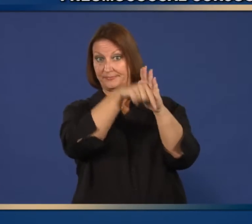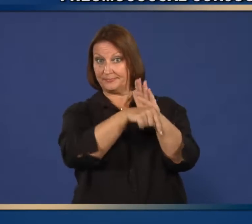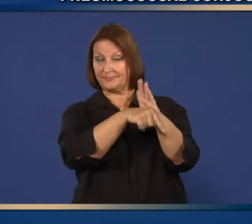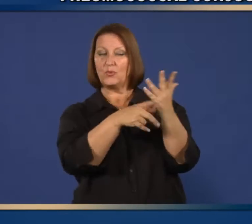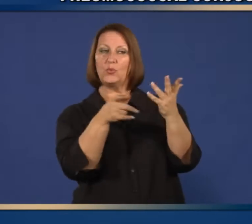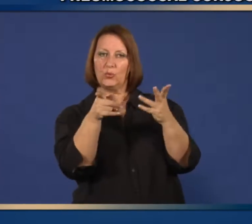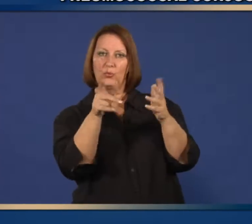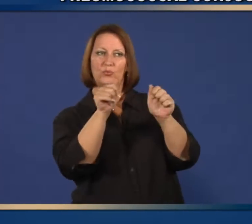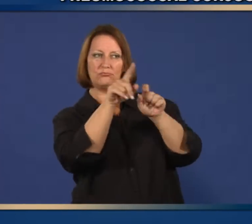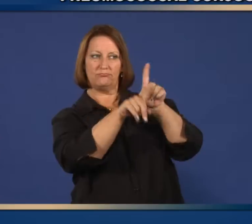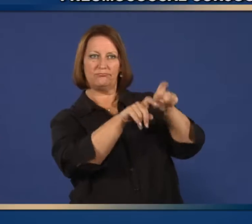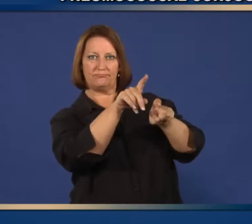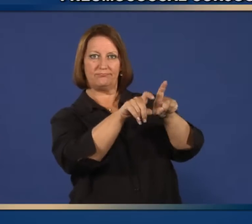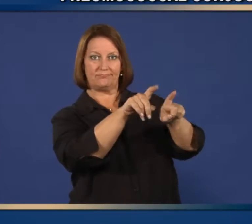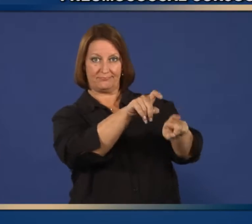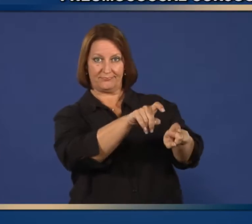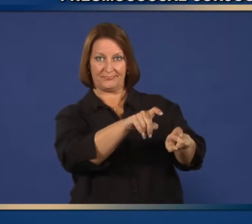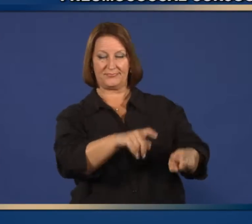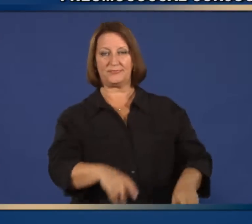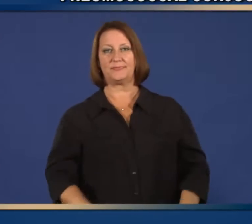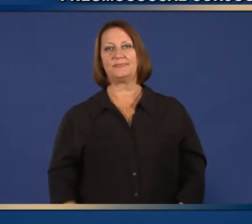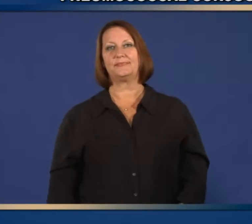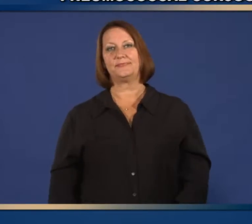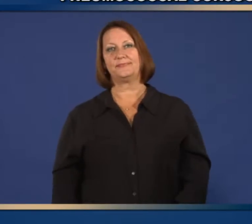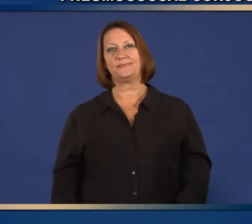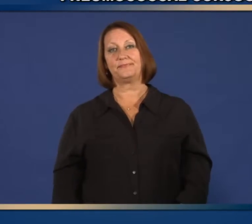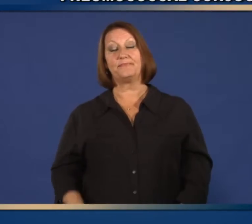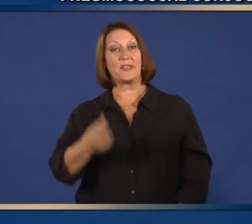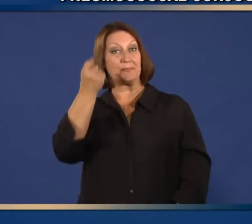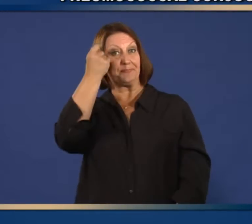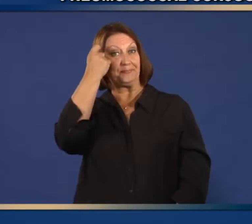these recommendations.